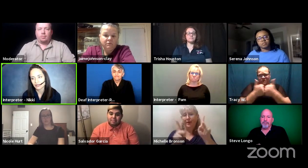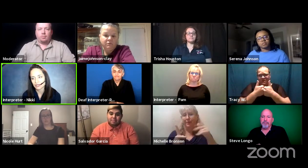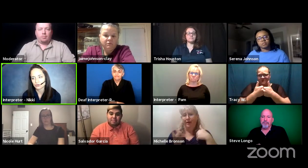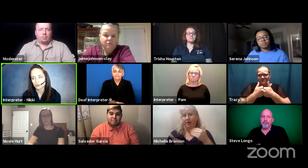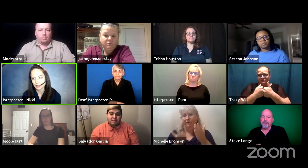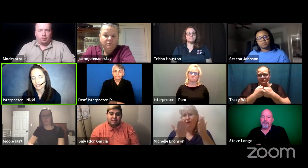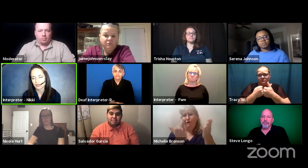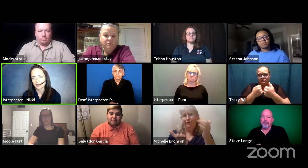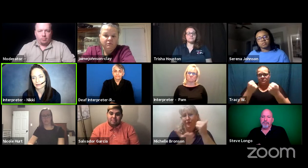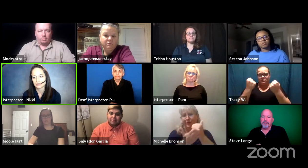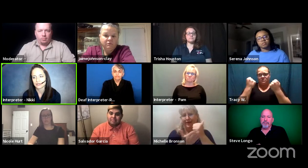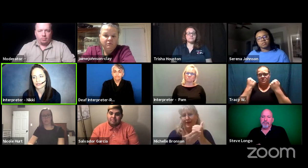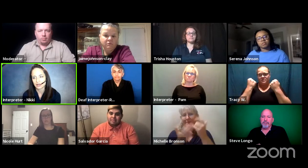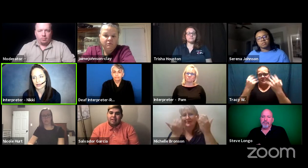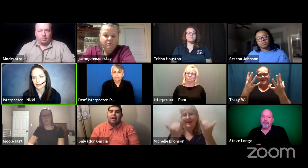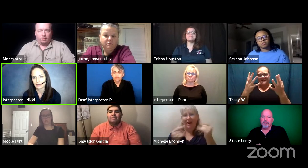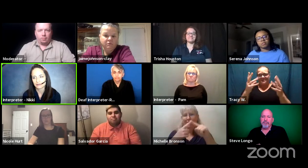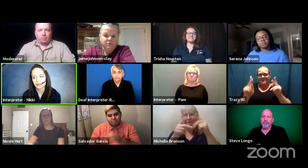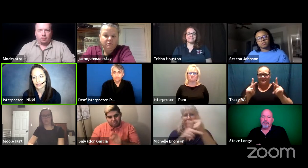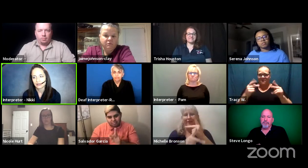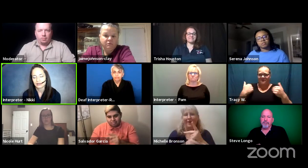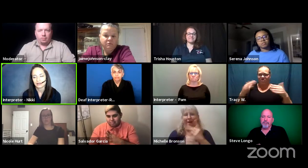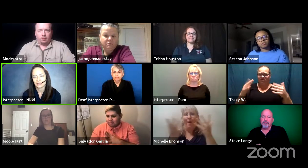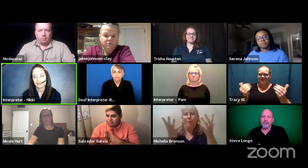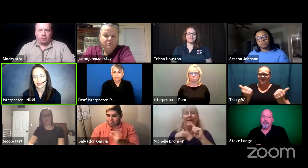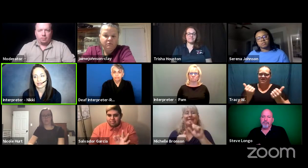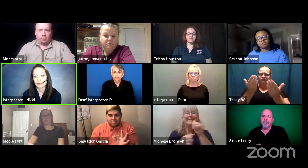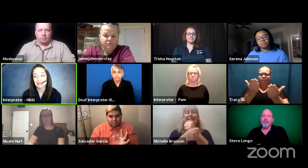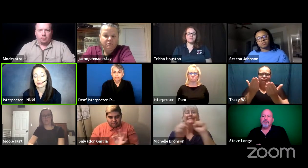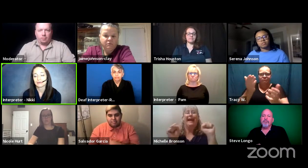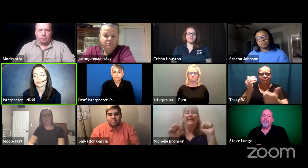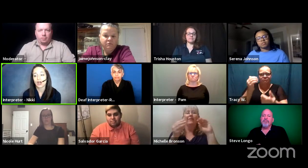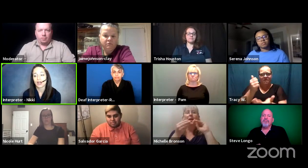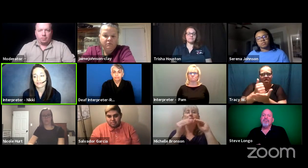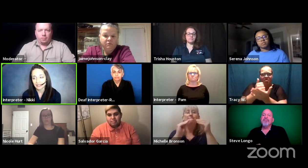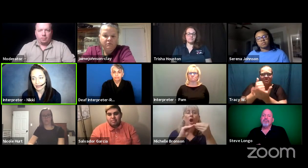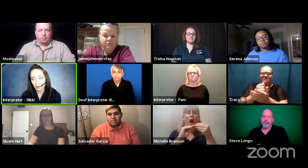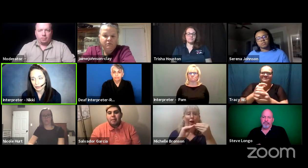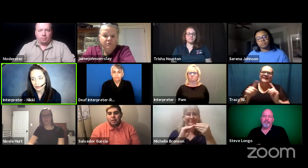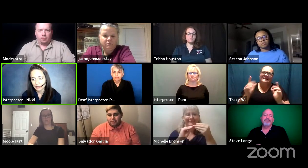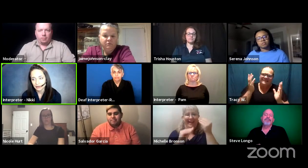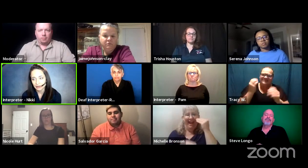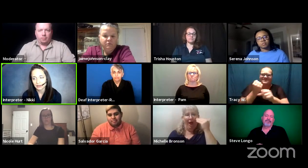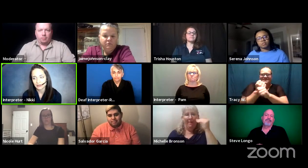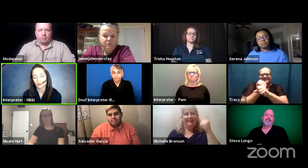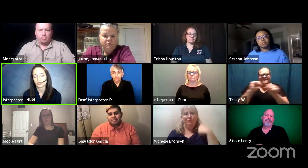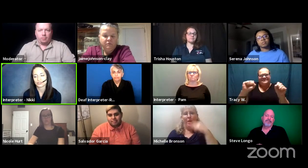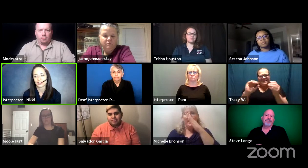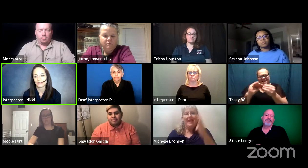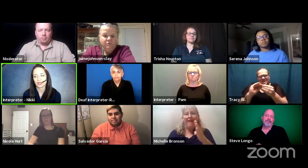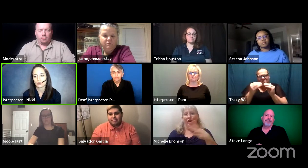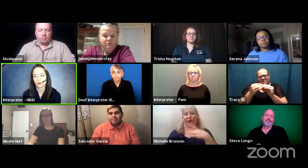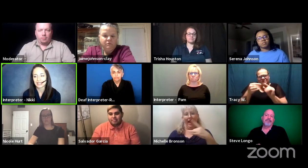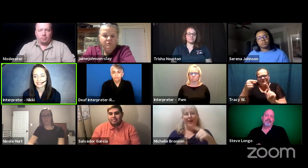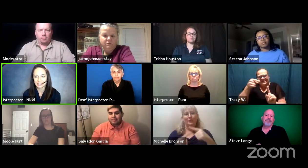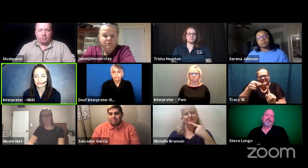challenge really comes in that many people have offered to help. We're just trying to figure out what that safe